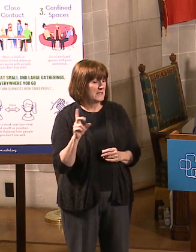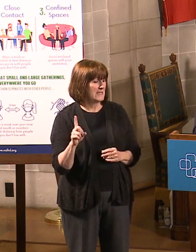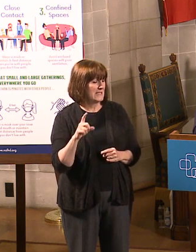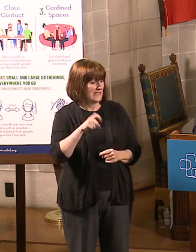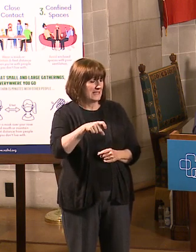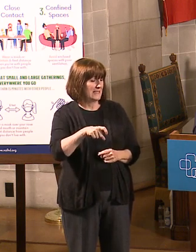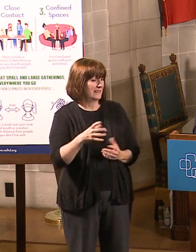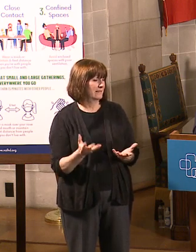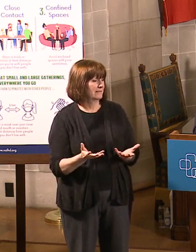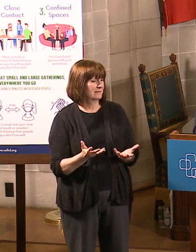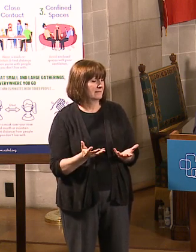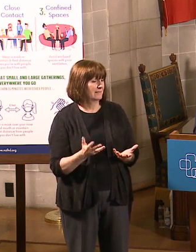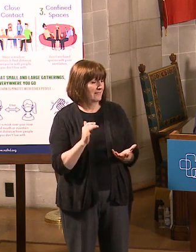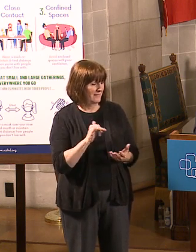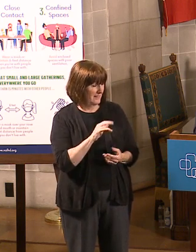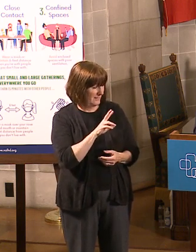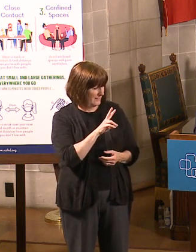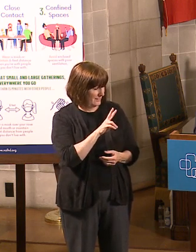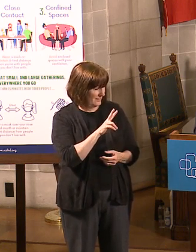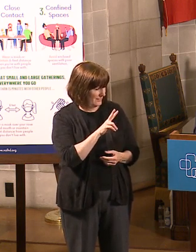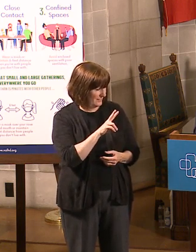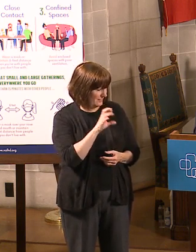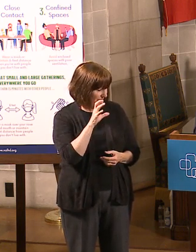need? Is that 200